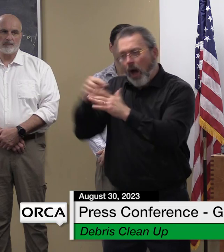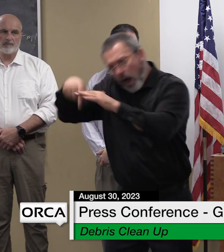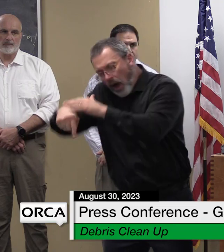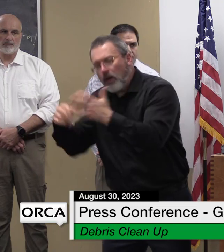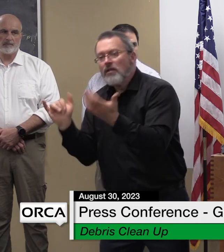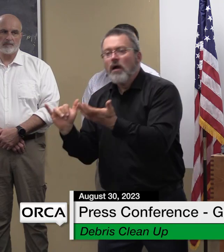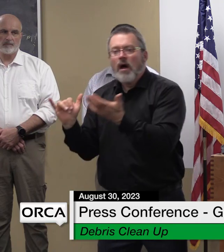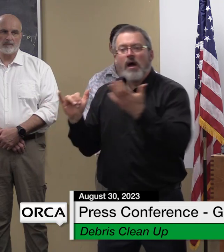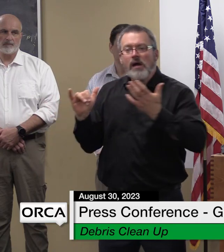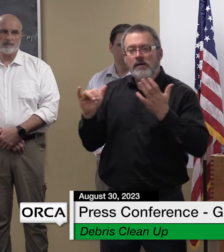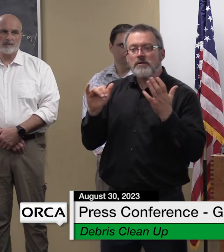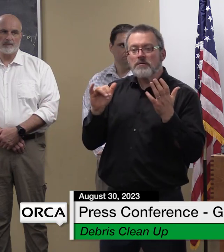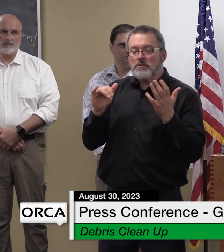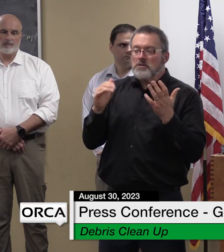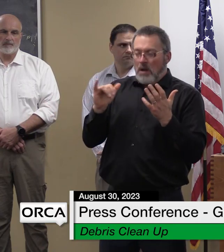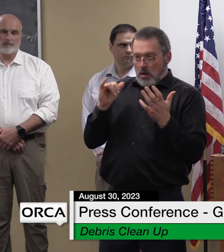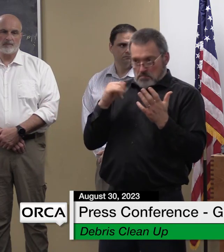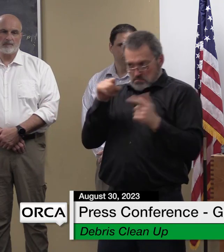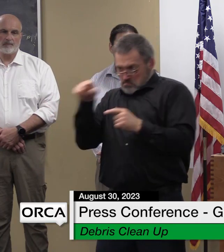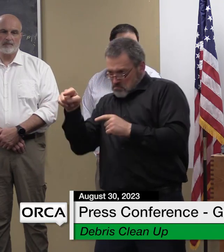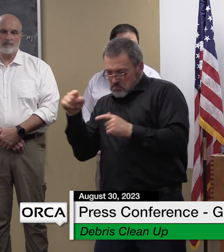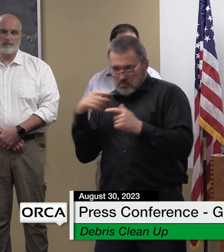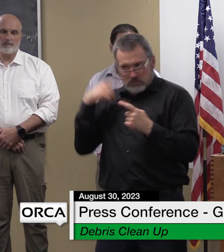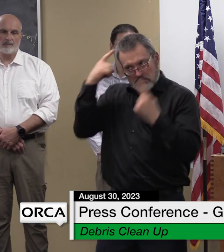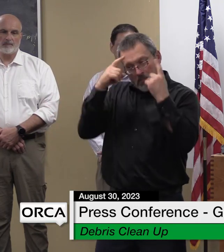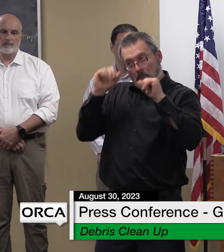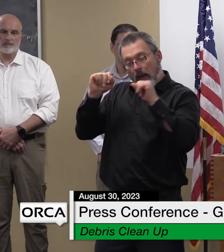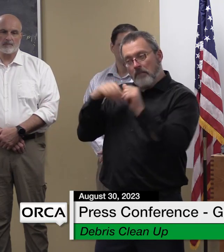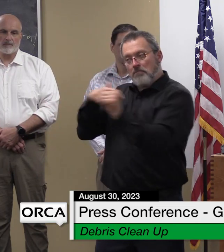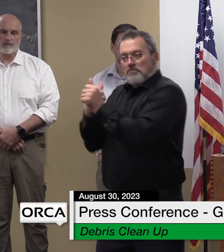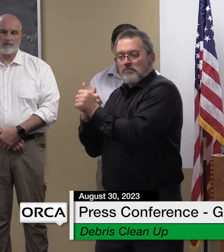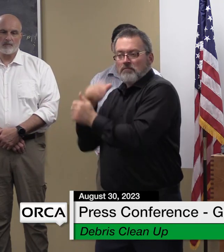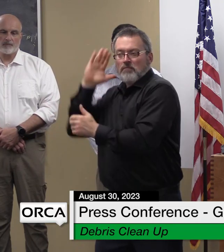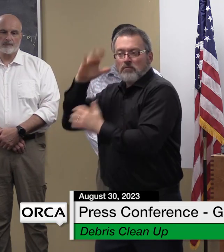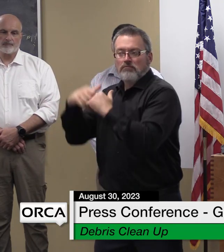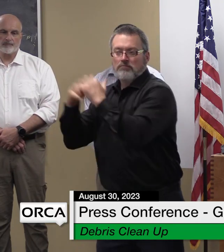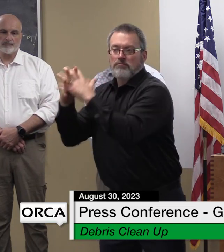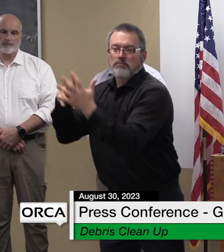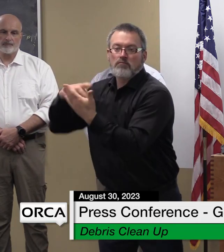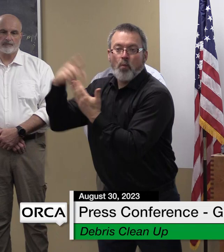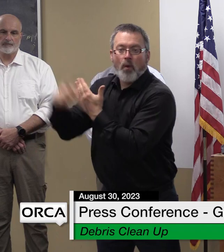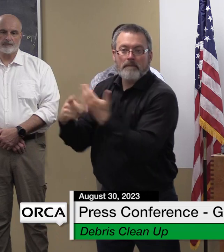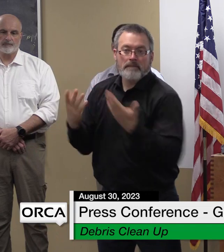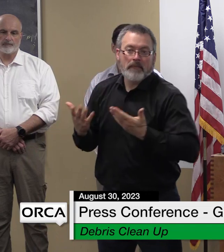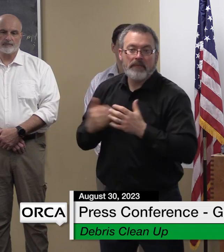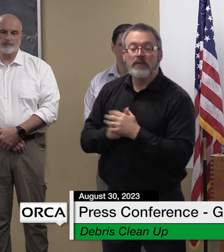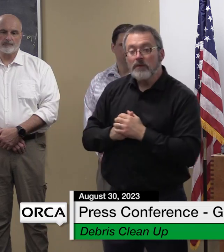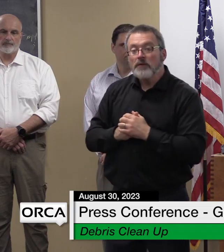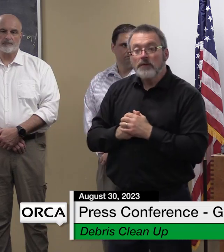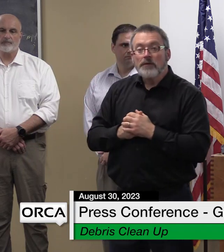businesses. I also just want to mention that each week we're seeing news that